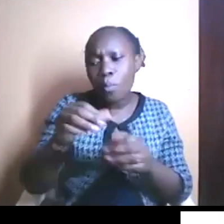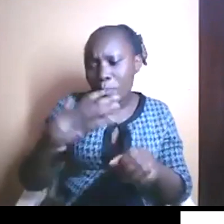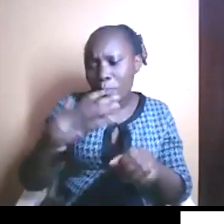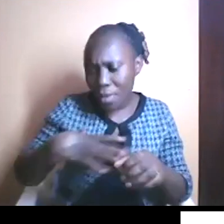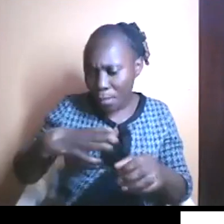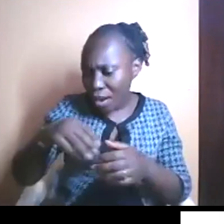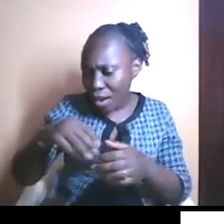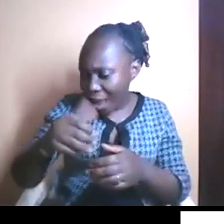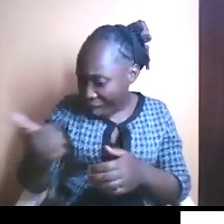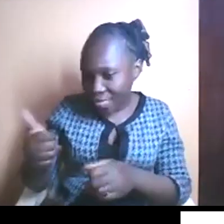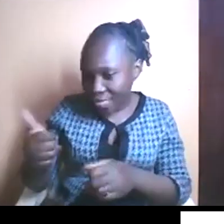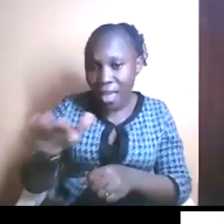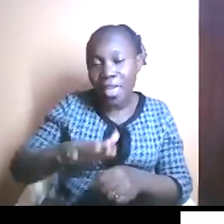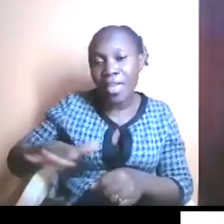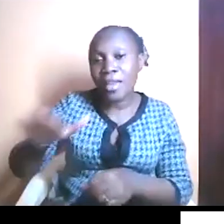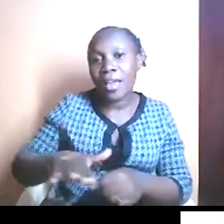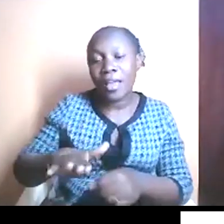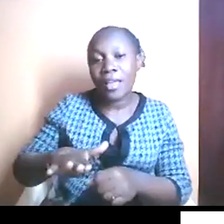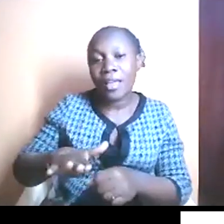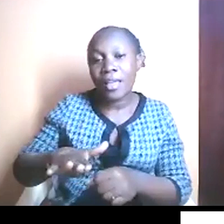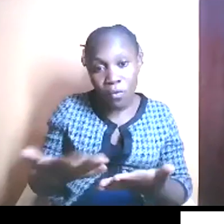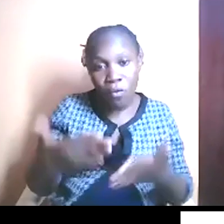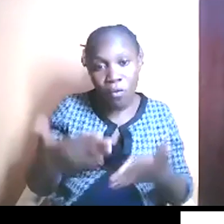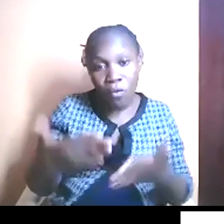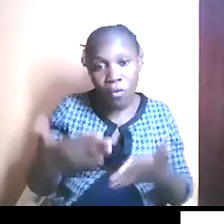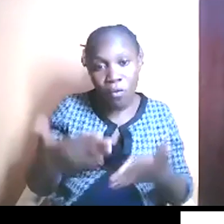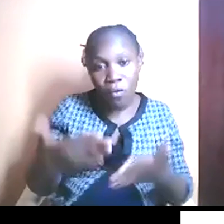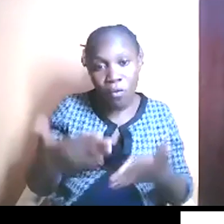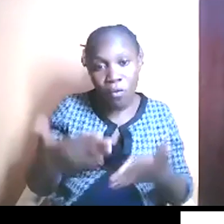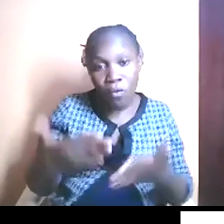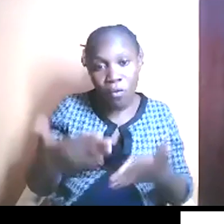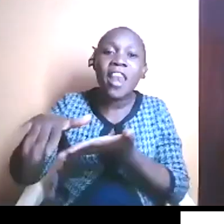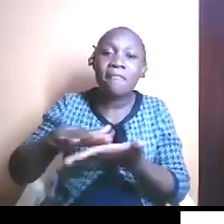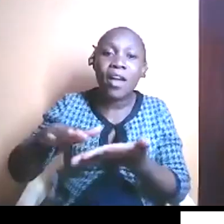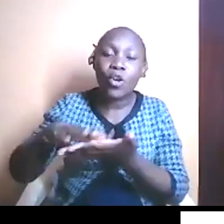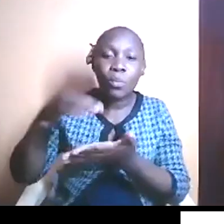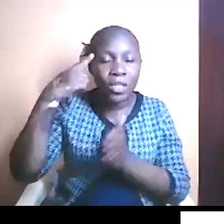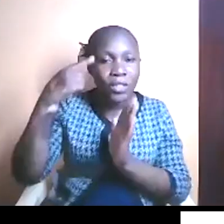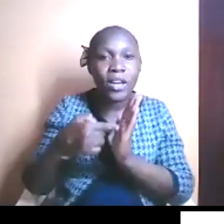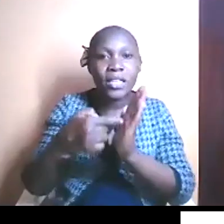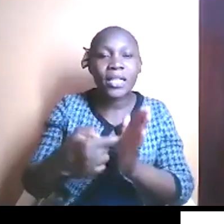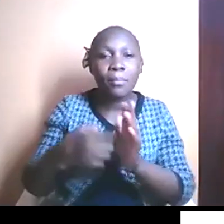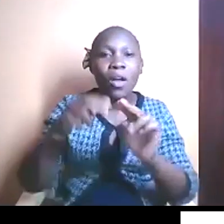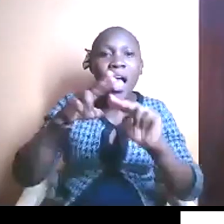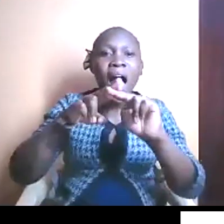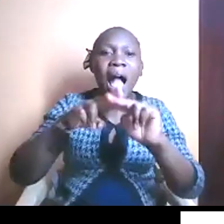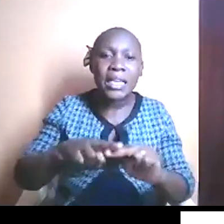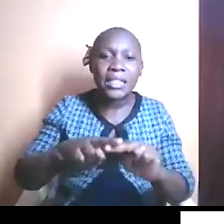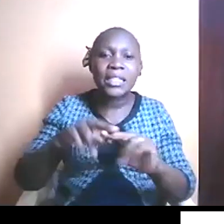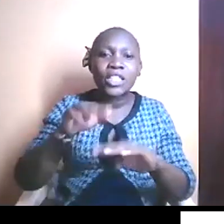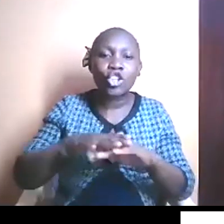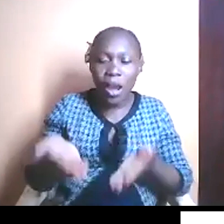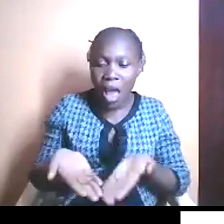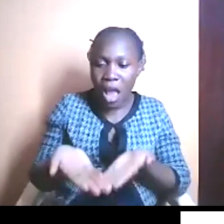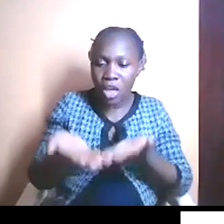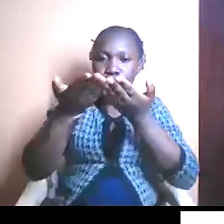of the barriers in the environment. For example, I'm a tall chair. And if a person with short